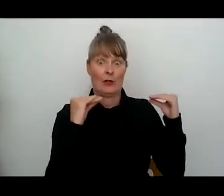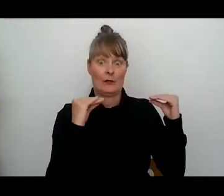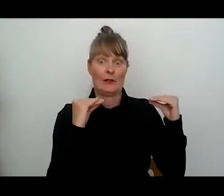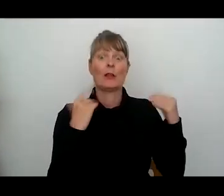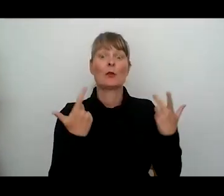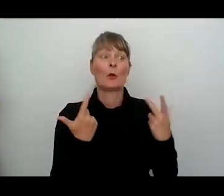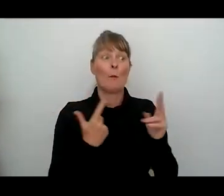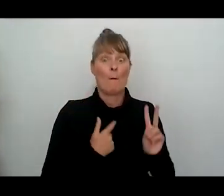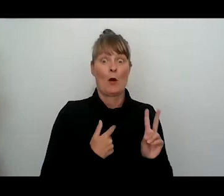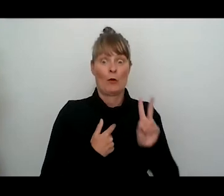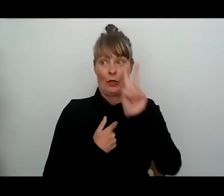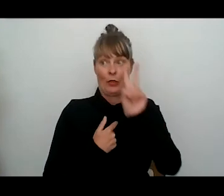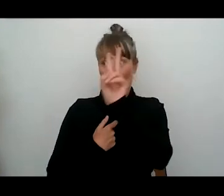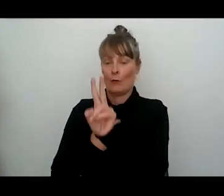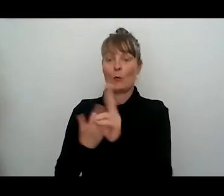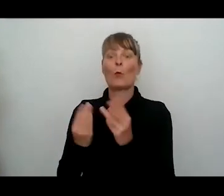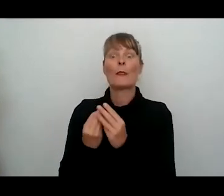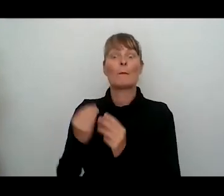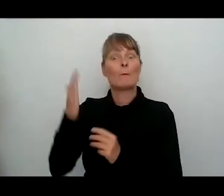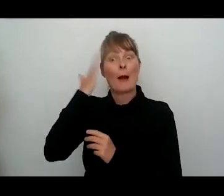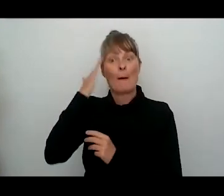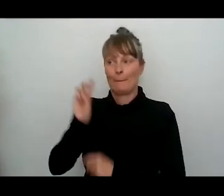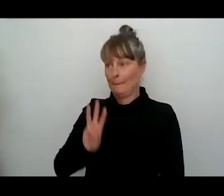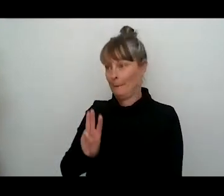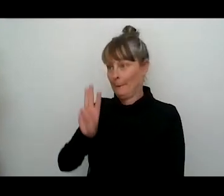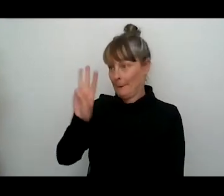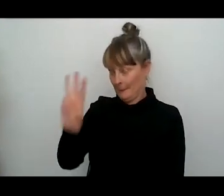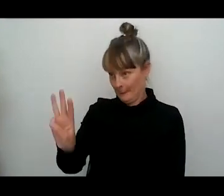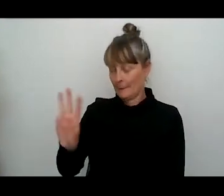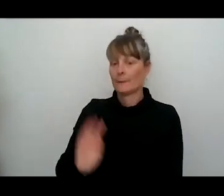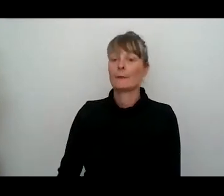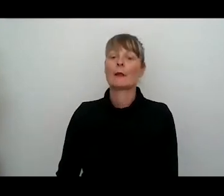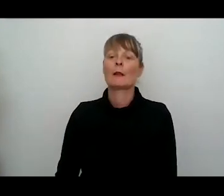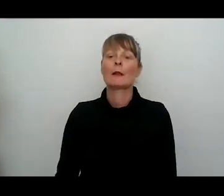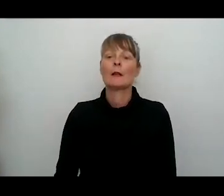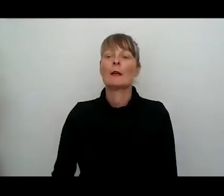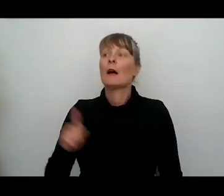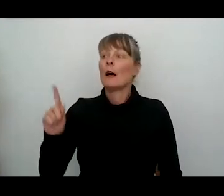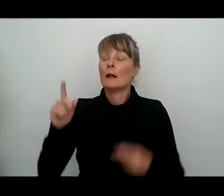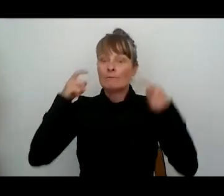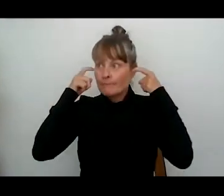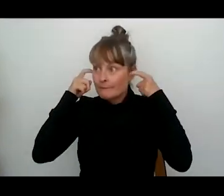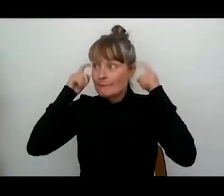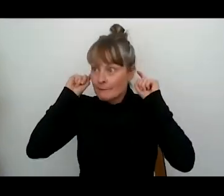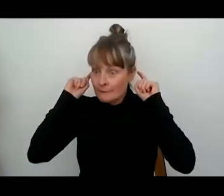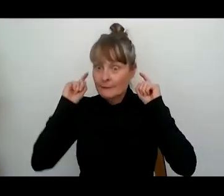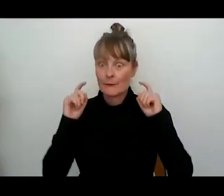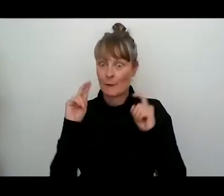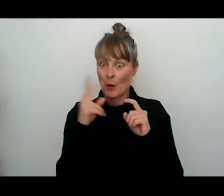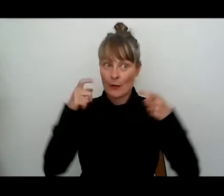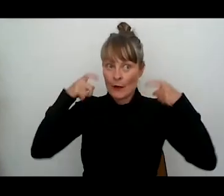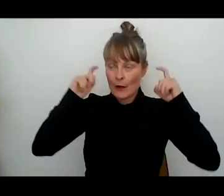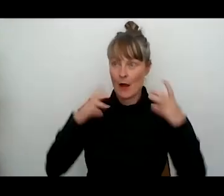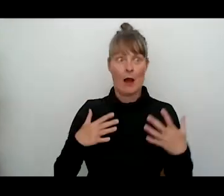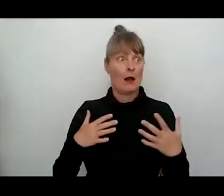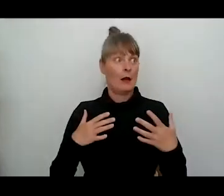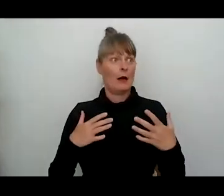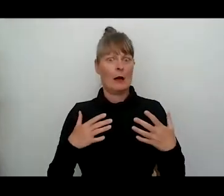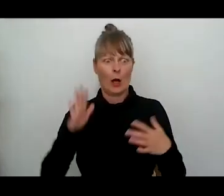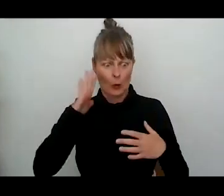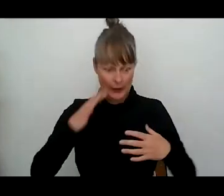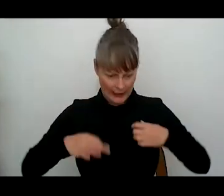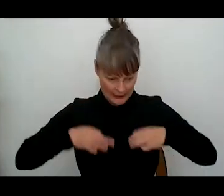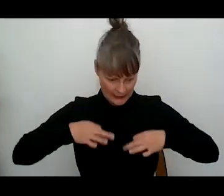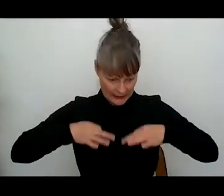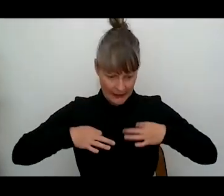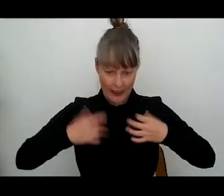mom. And eventually we got to the day, we were fitted with them and everything became loud. I could hear my shirt rustling, the